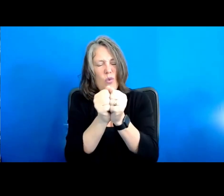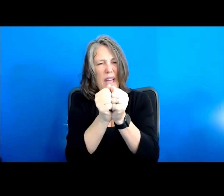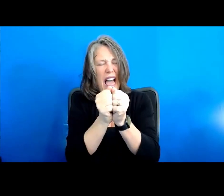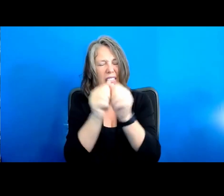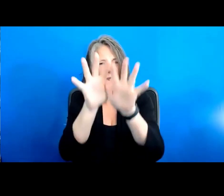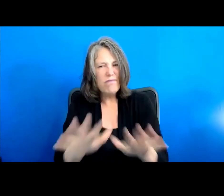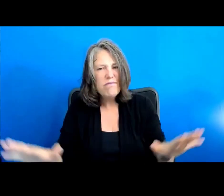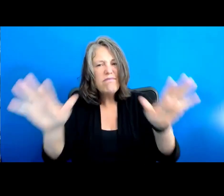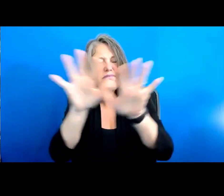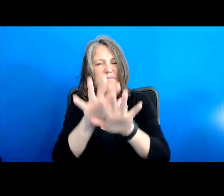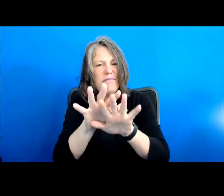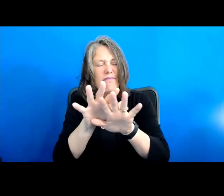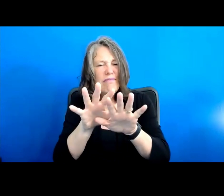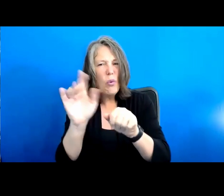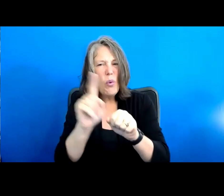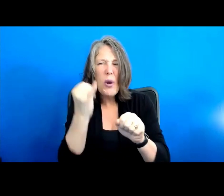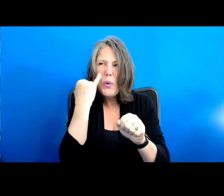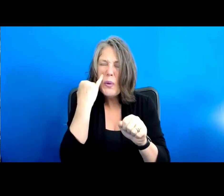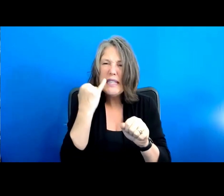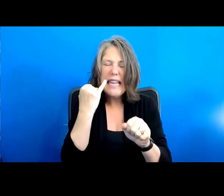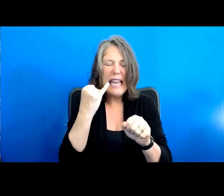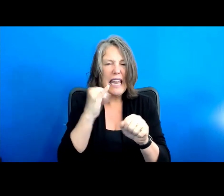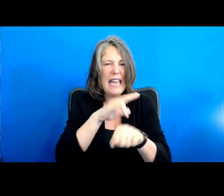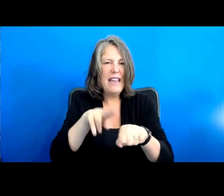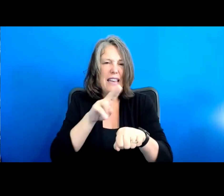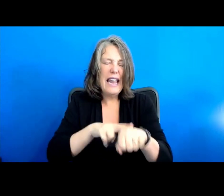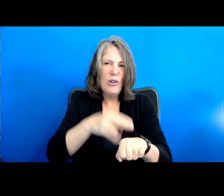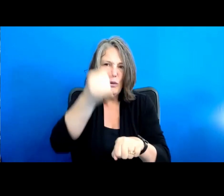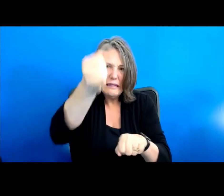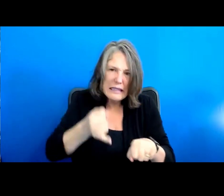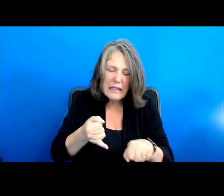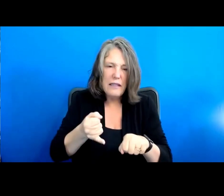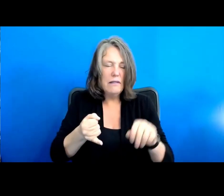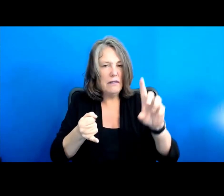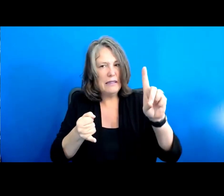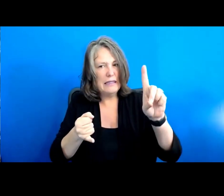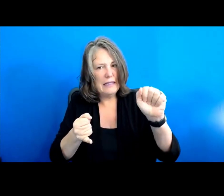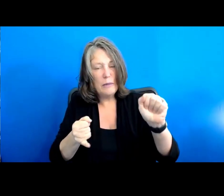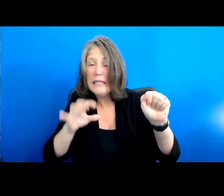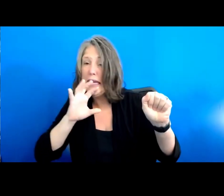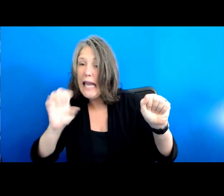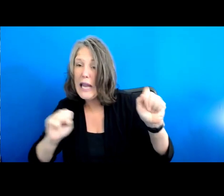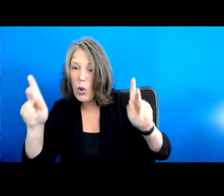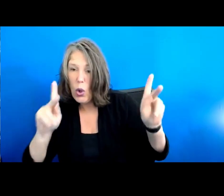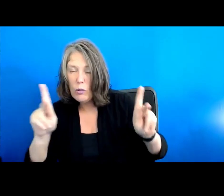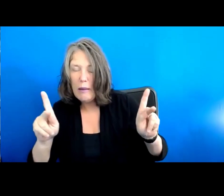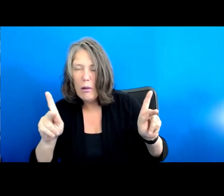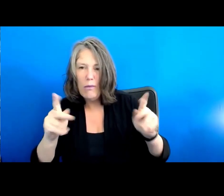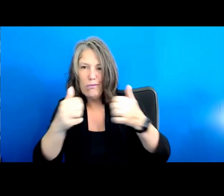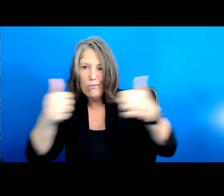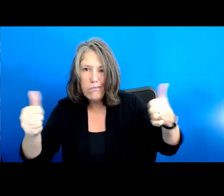the traditional divisions between, let's say, disability and old age. And that's just an